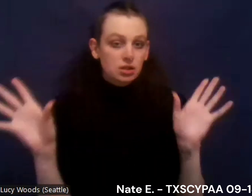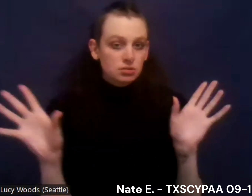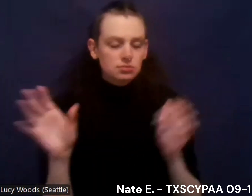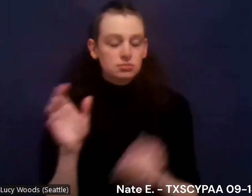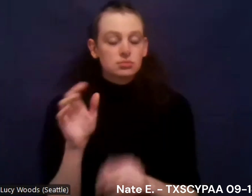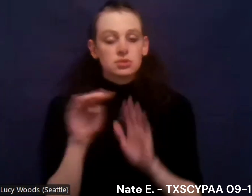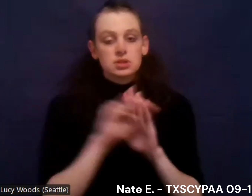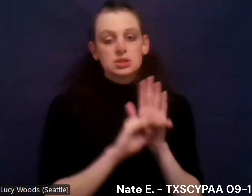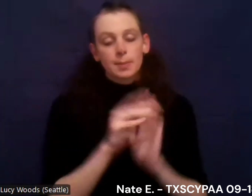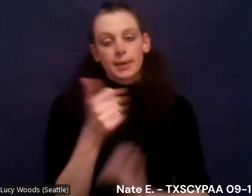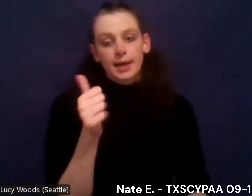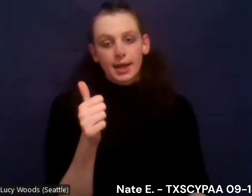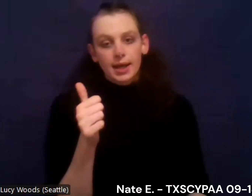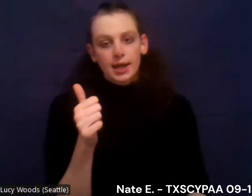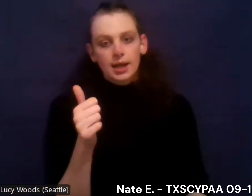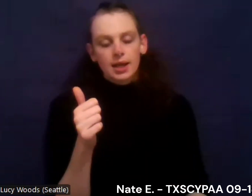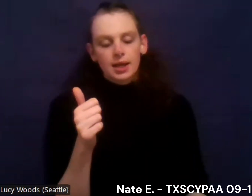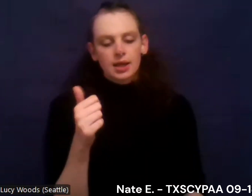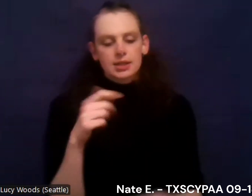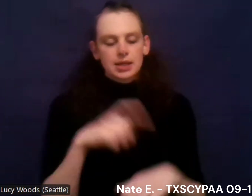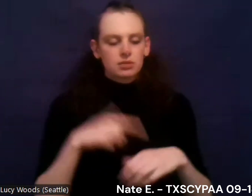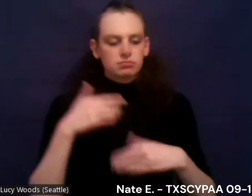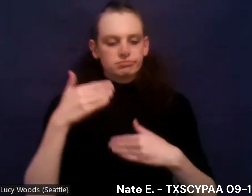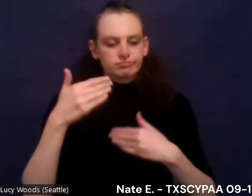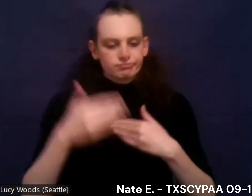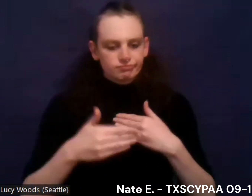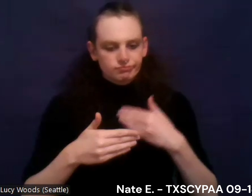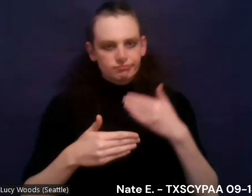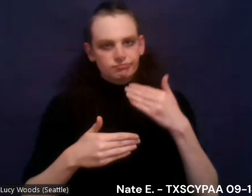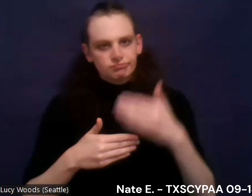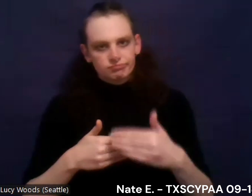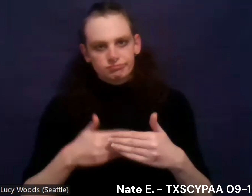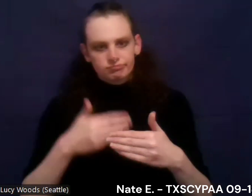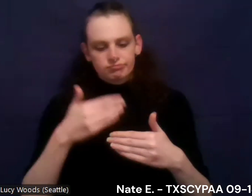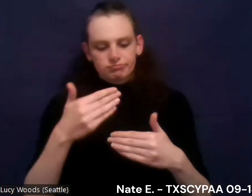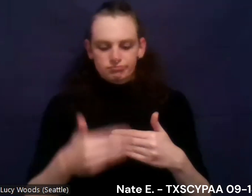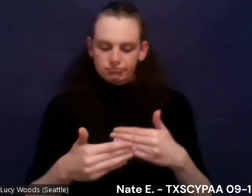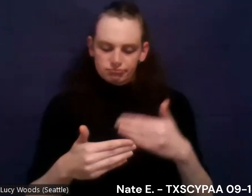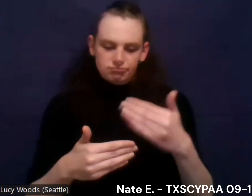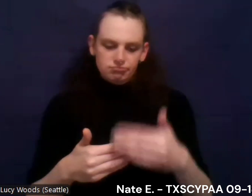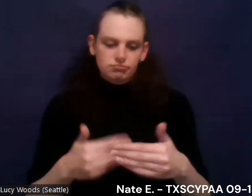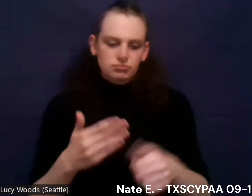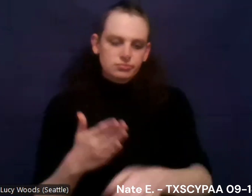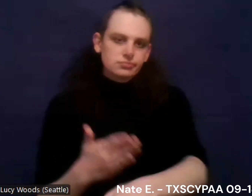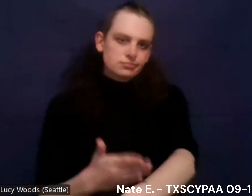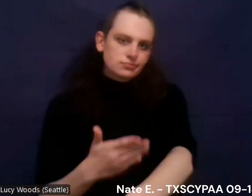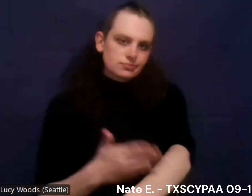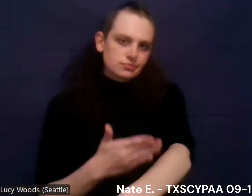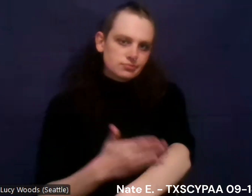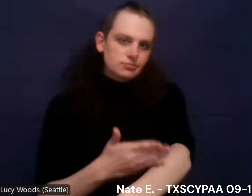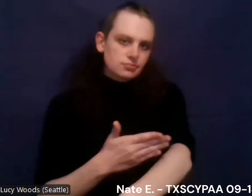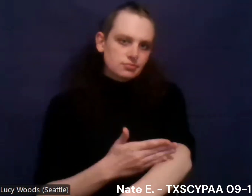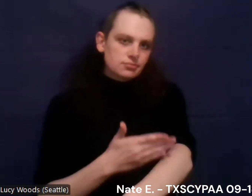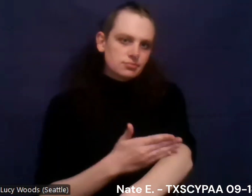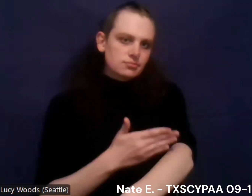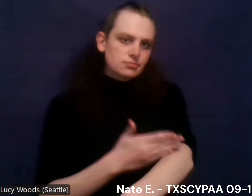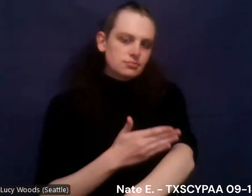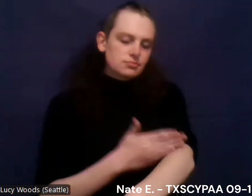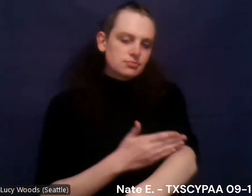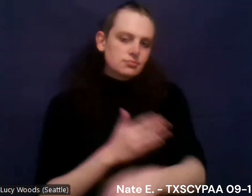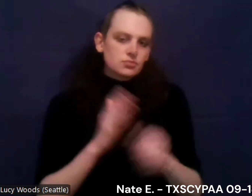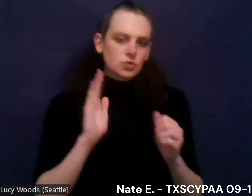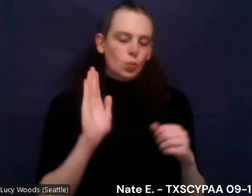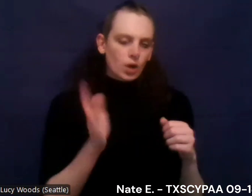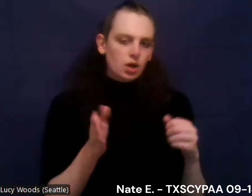like, as time passes, these things will get better. As time passes, I will get more and more on this plane